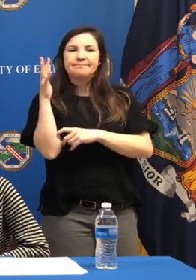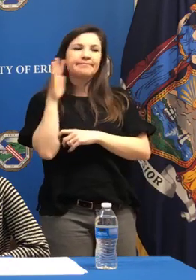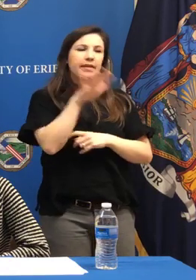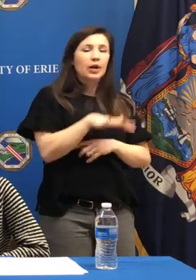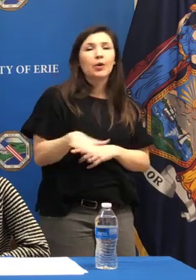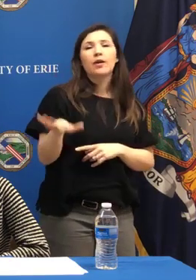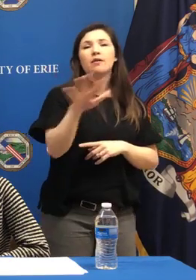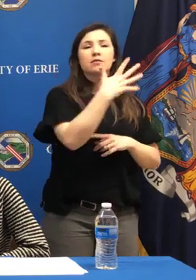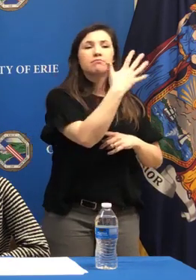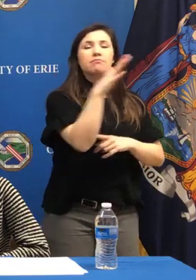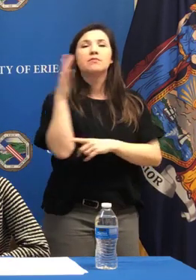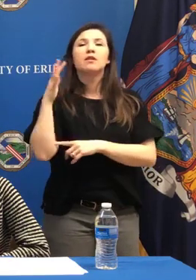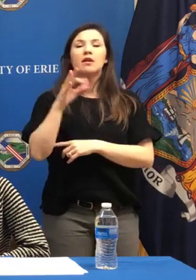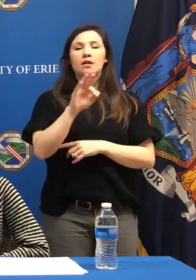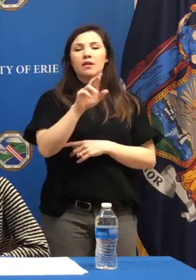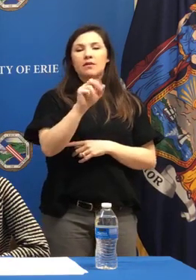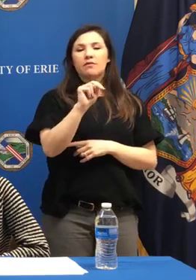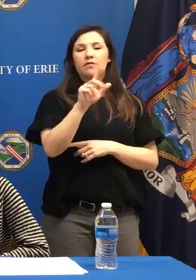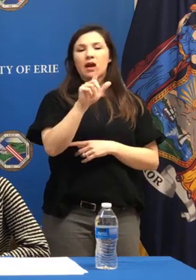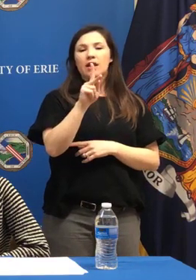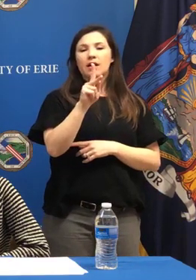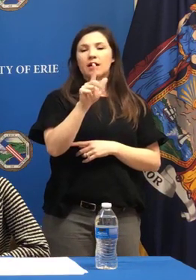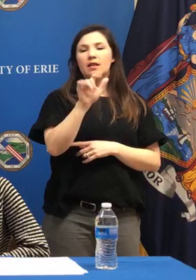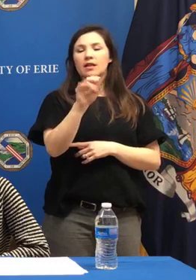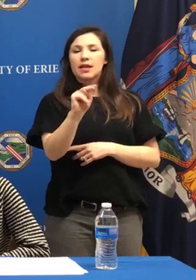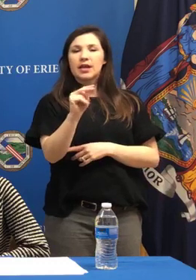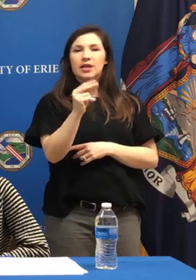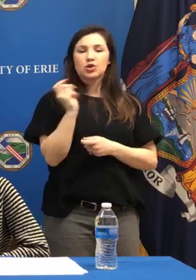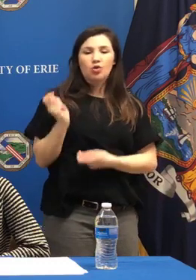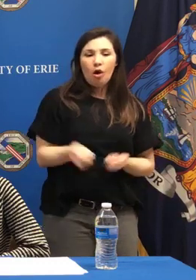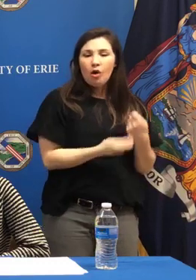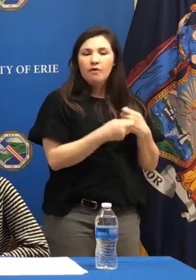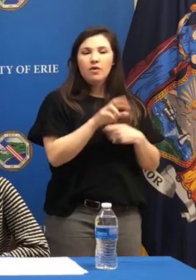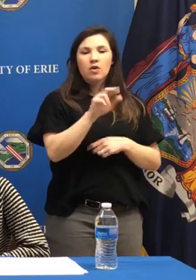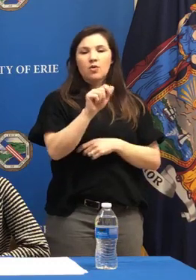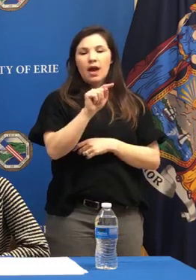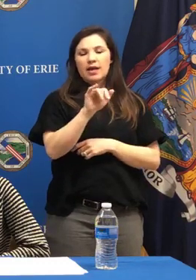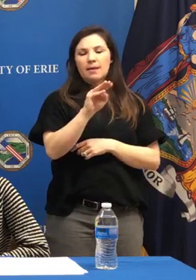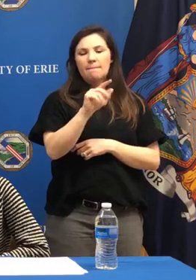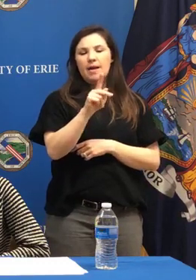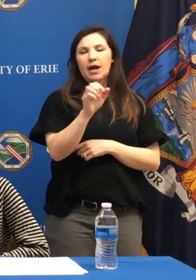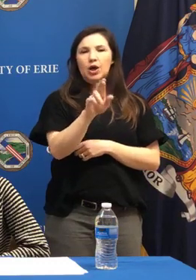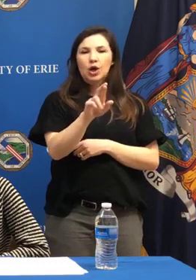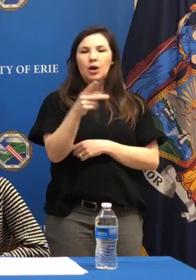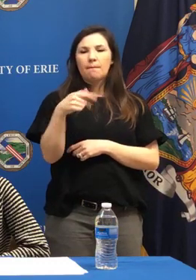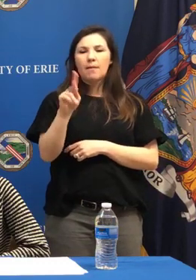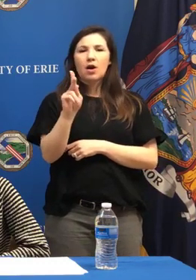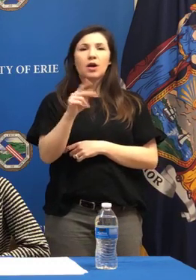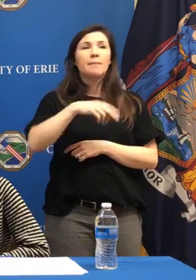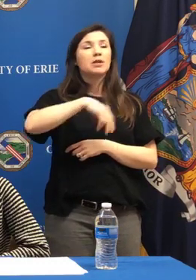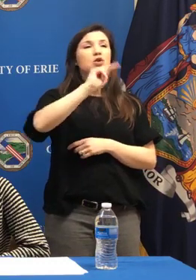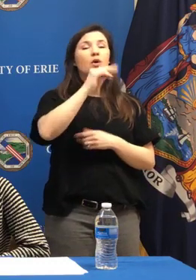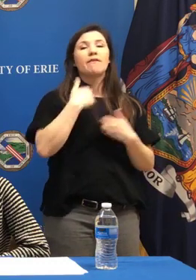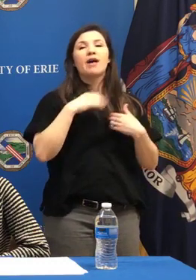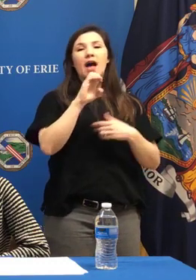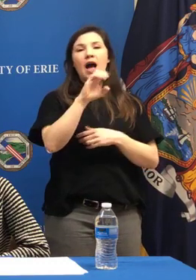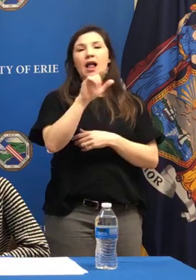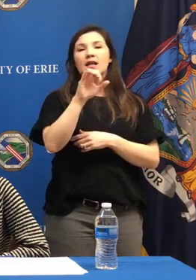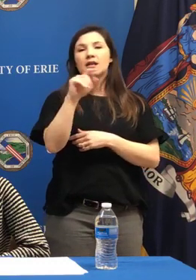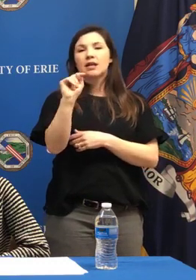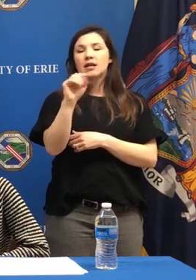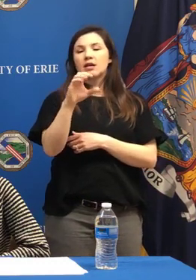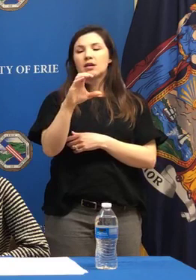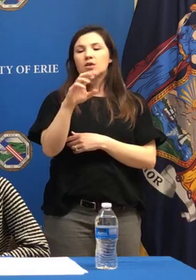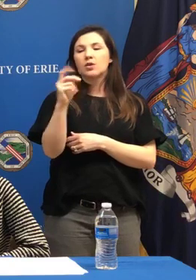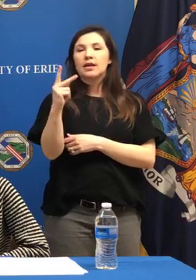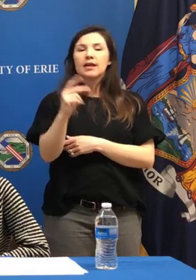forest, Franklin Gulf, Rademacher Park. In the North Towns, of course, we have Ellicott Creek, we have Akron Falls,